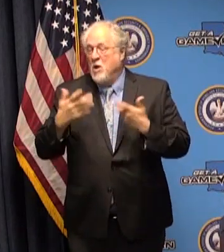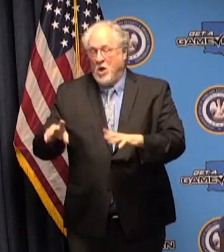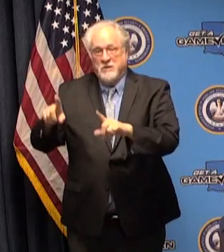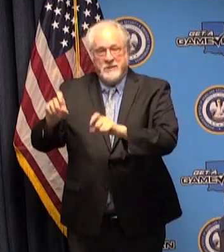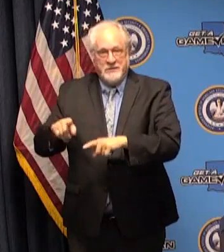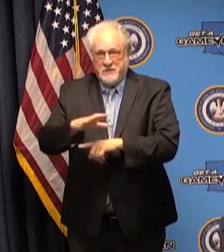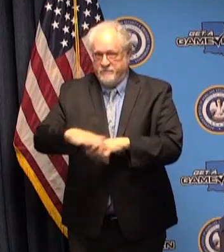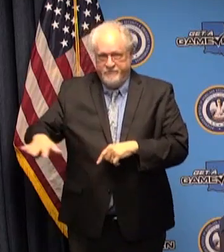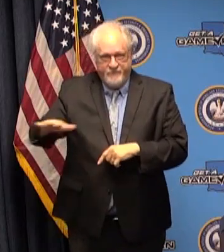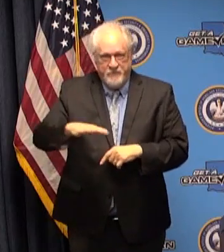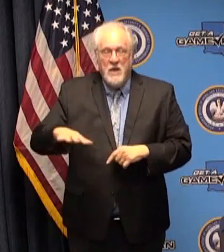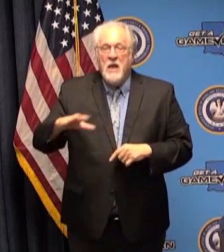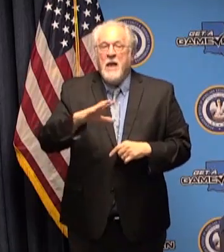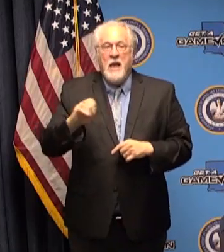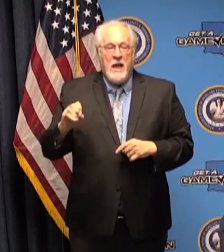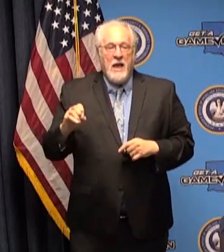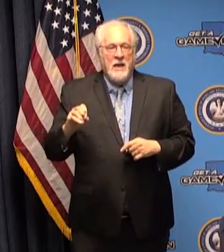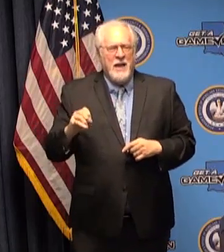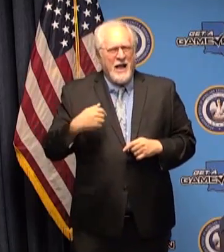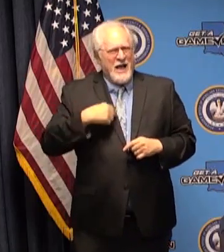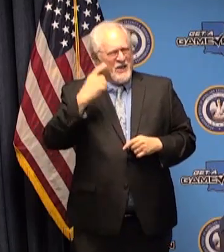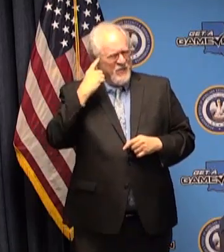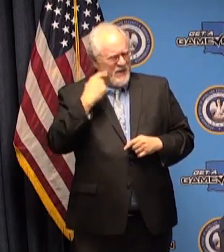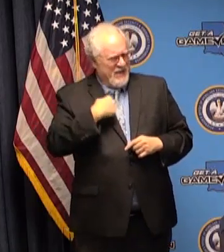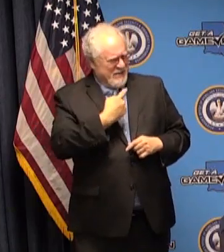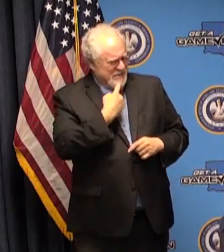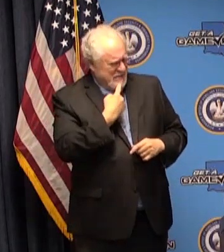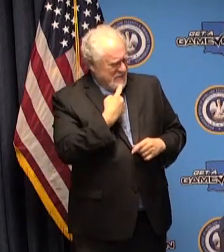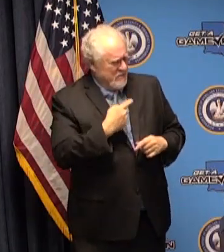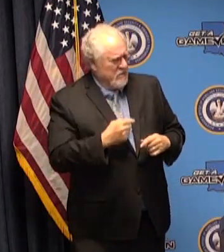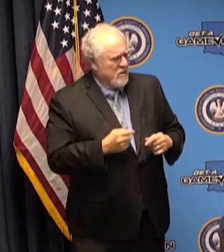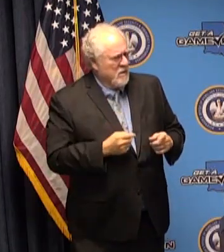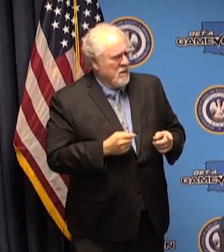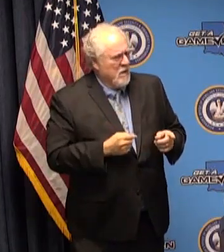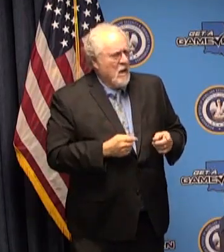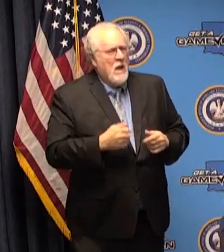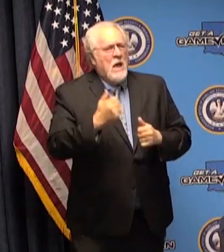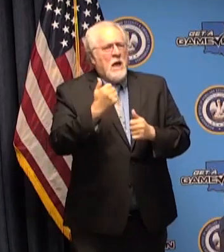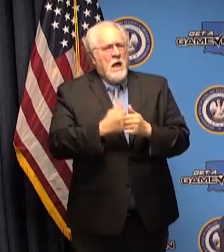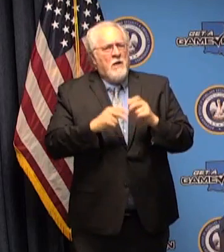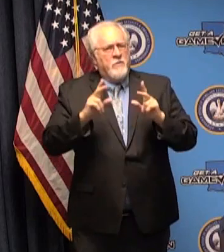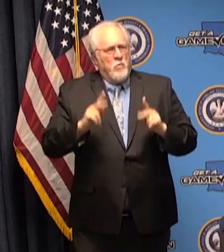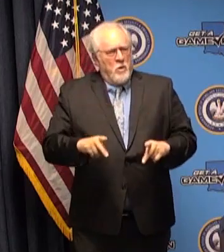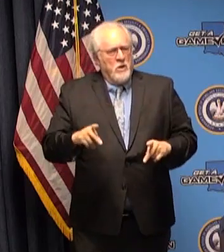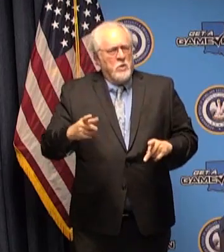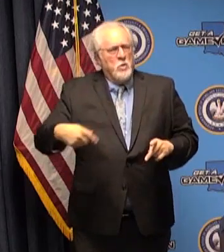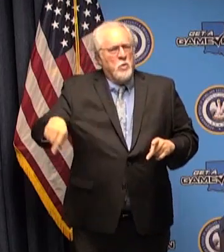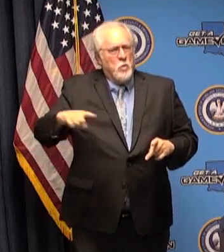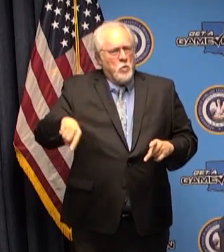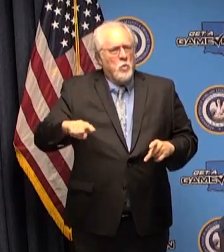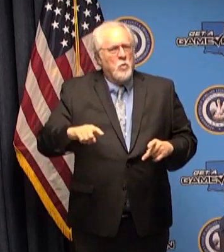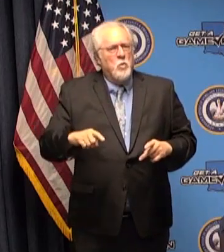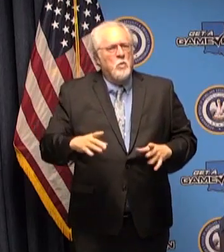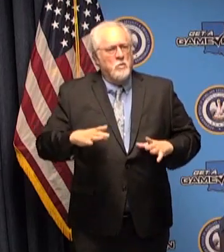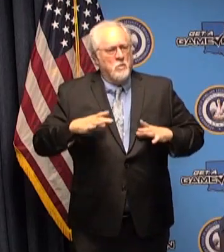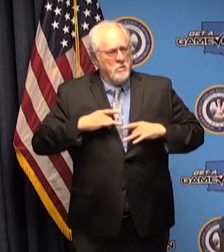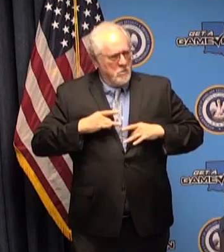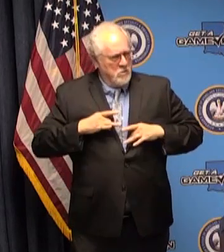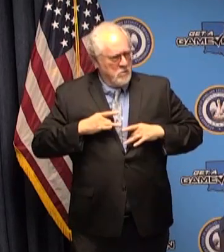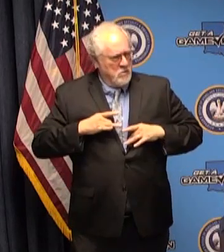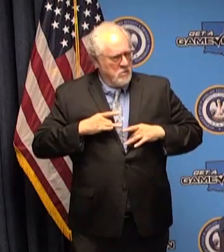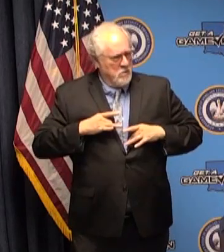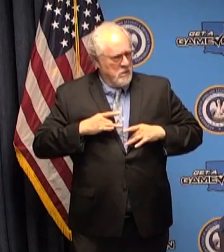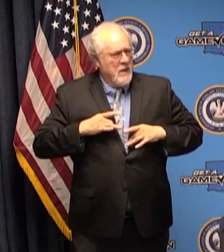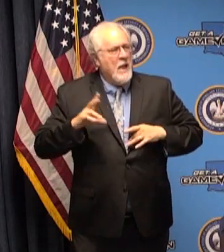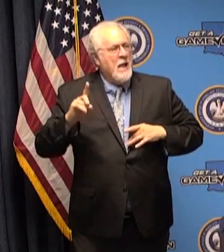tested. And what I think I said, just to make clear, is everyone who contracted